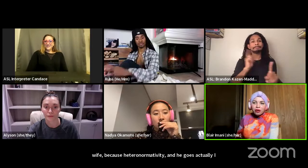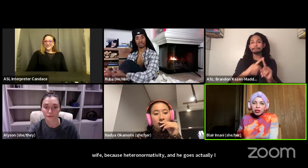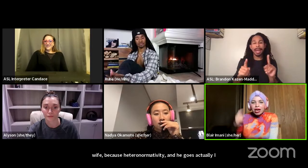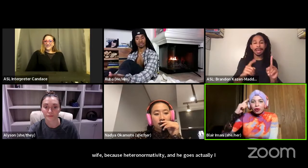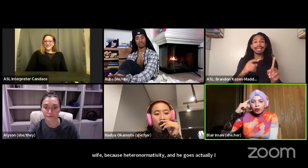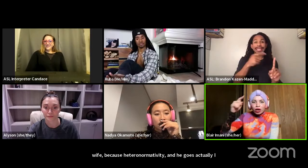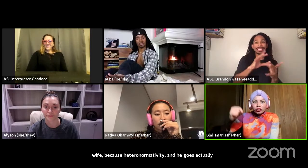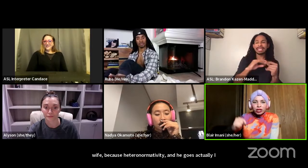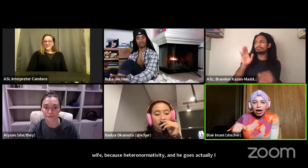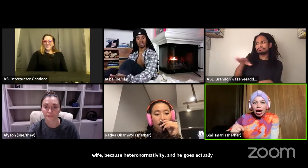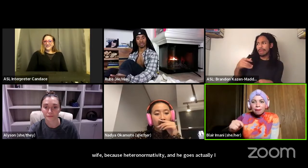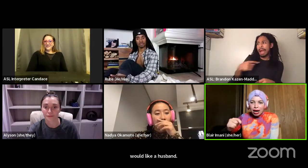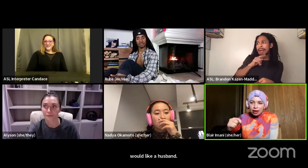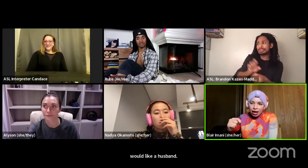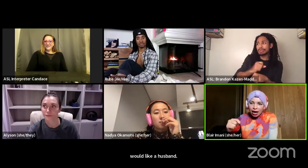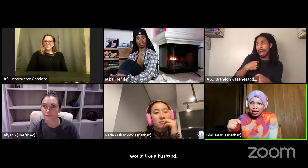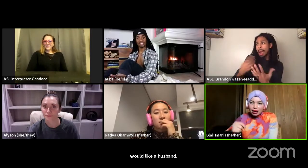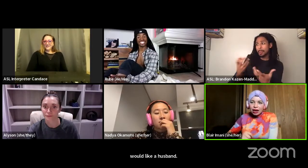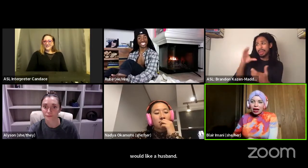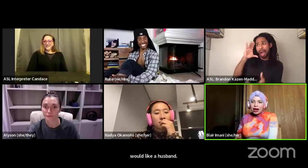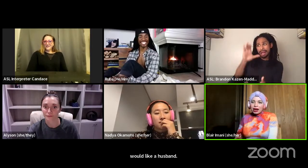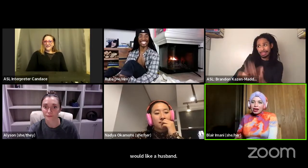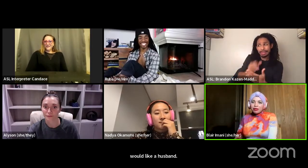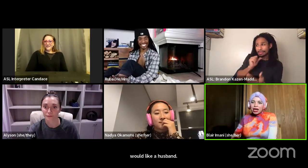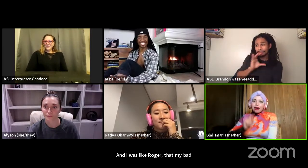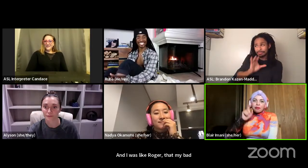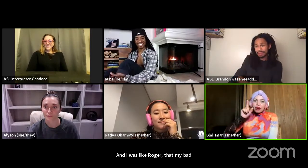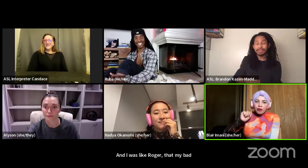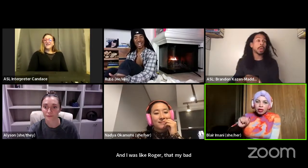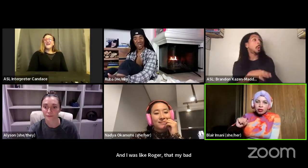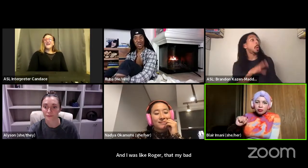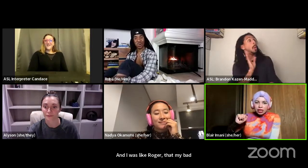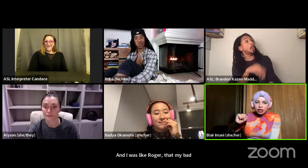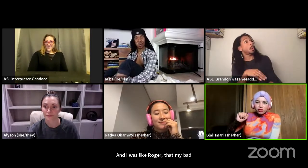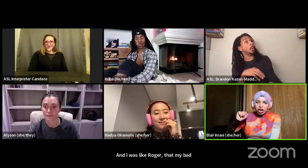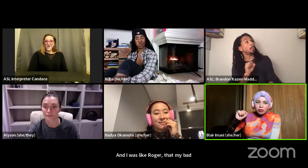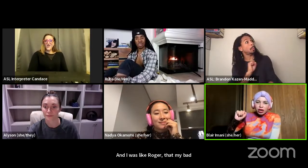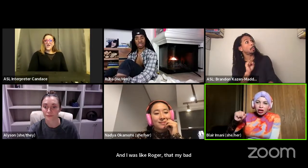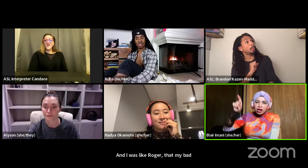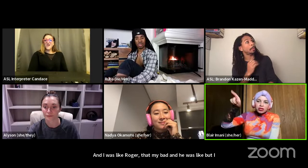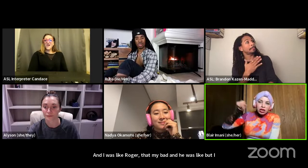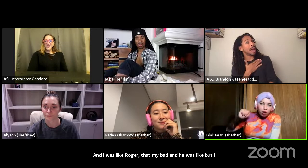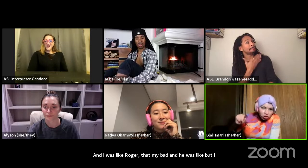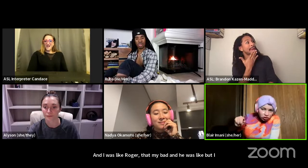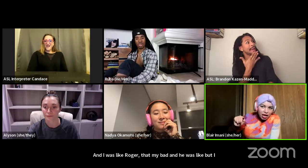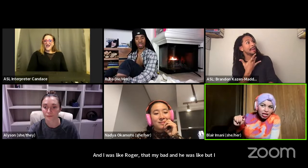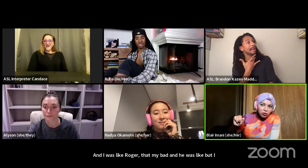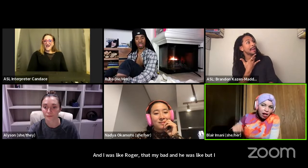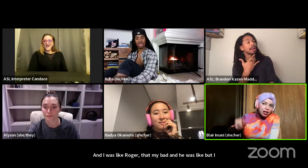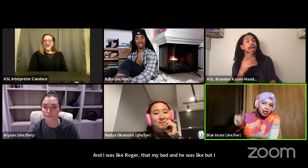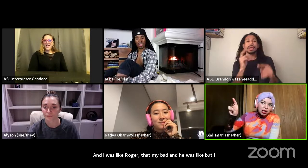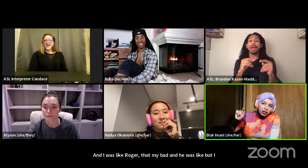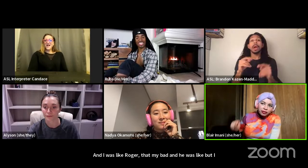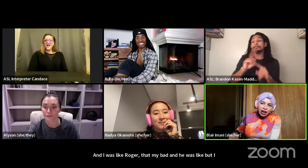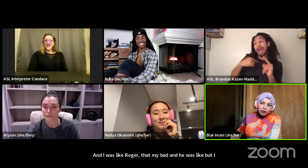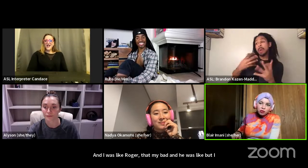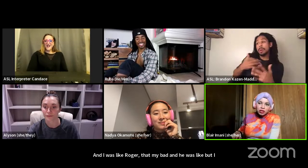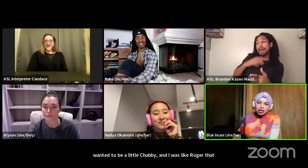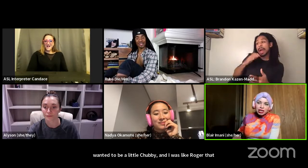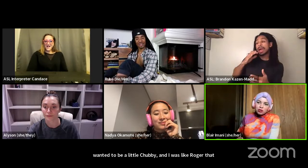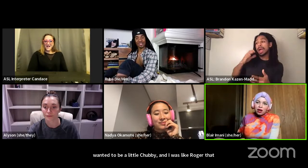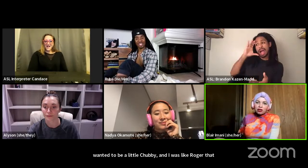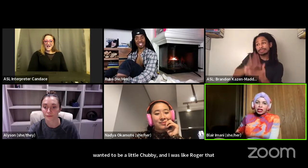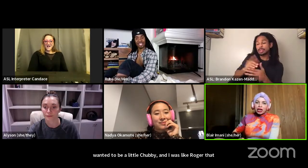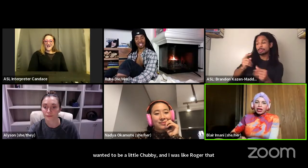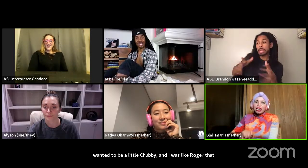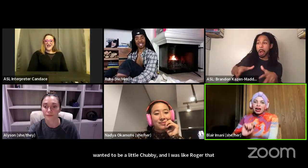husband. And I was like, Roger that, my bad. And he was like, but I want him to be a little chubby. And I was like, Roger that as well. Let's unlearn fat